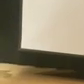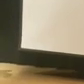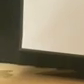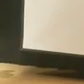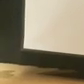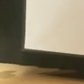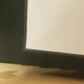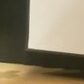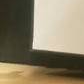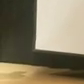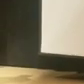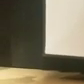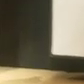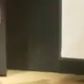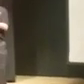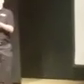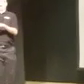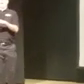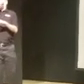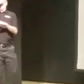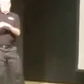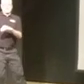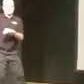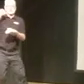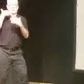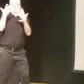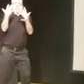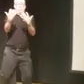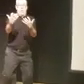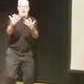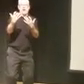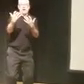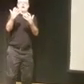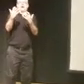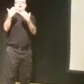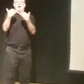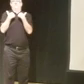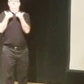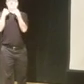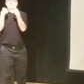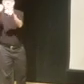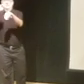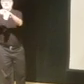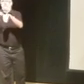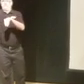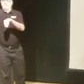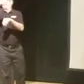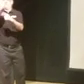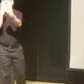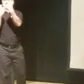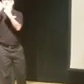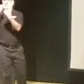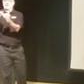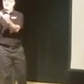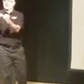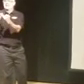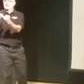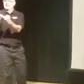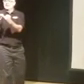looking down on my iPhone because I have a time limit because I want to have an opportunity give you some time to